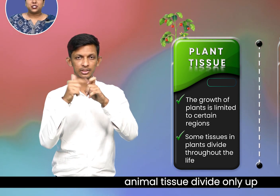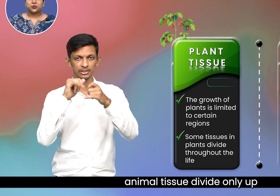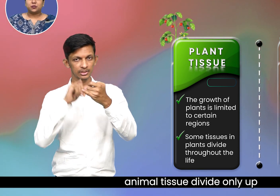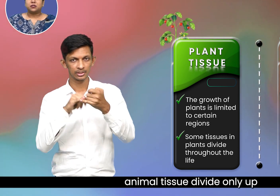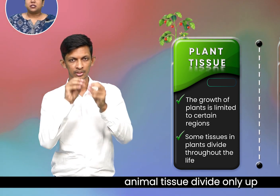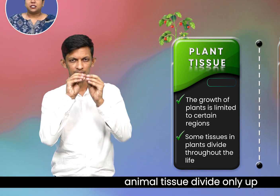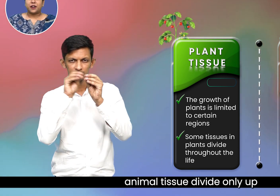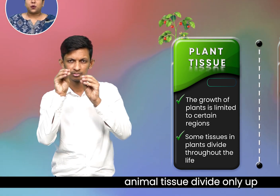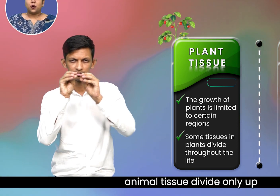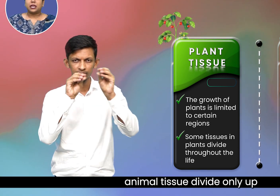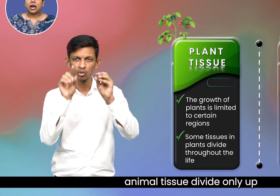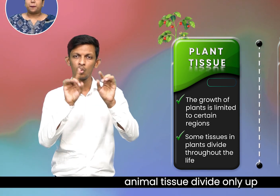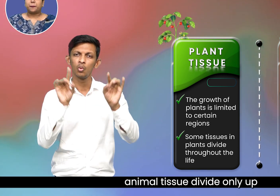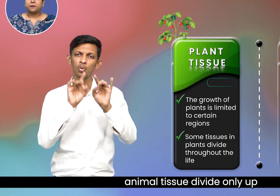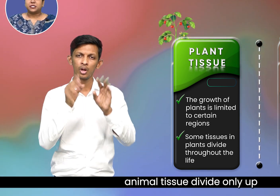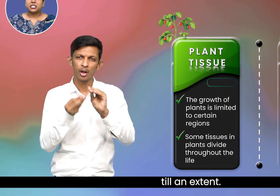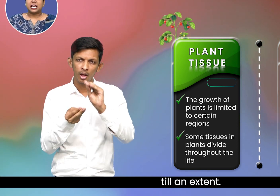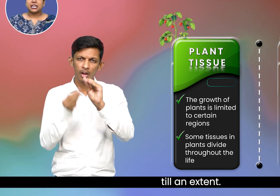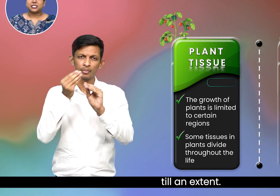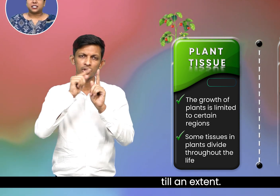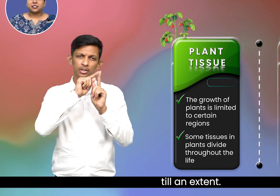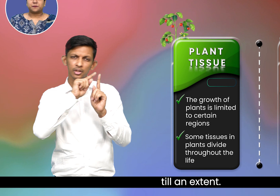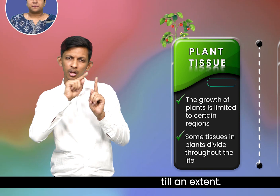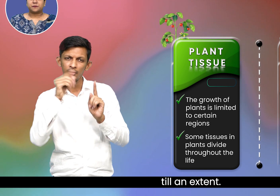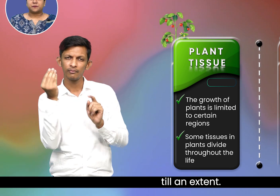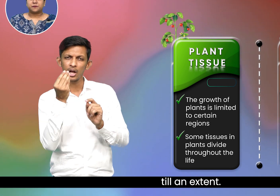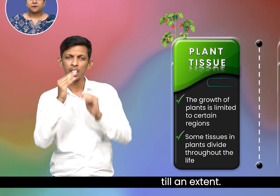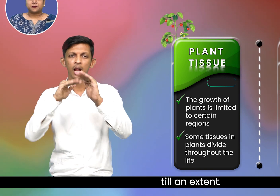Animal tissue divide only up till an extent.